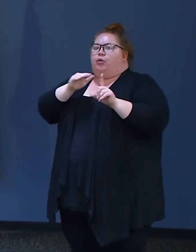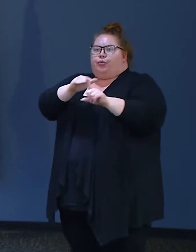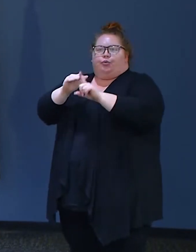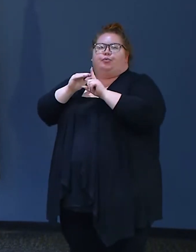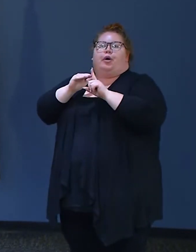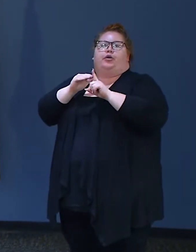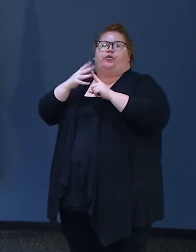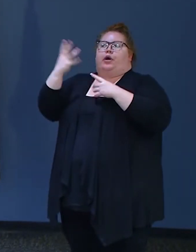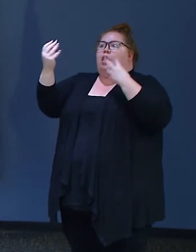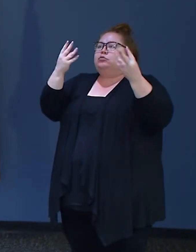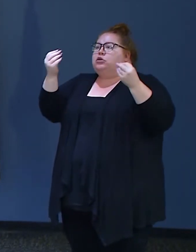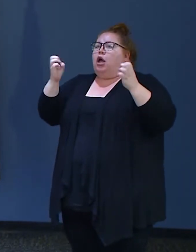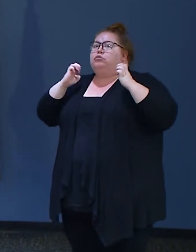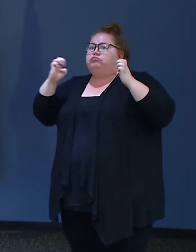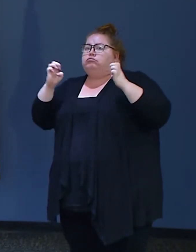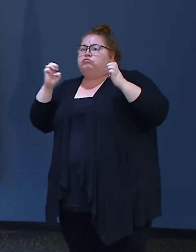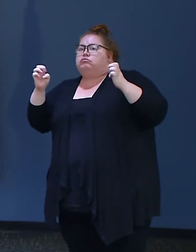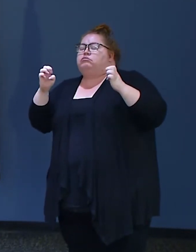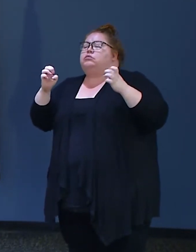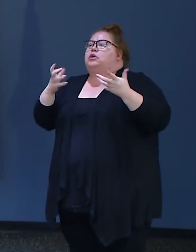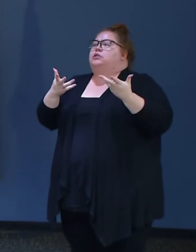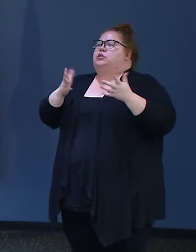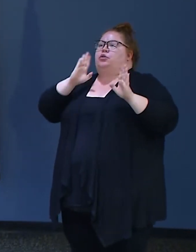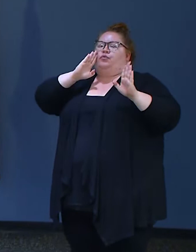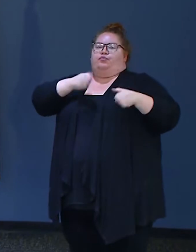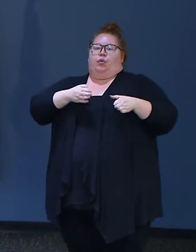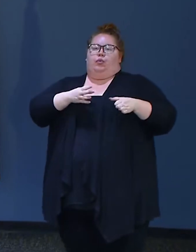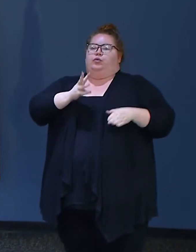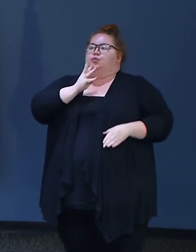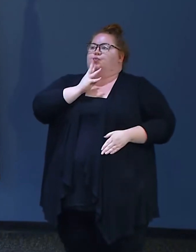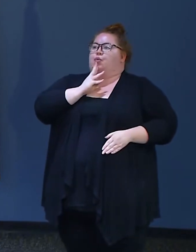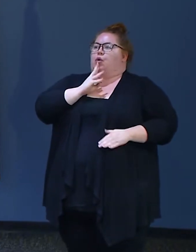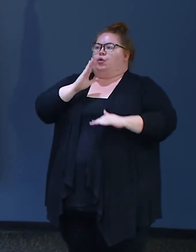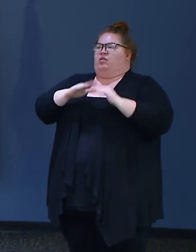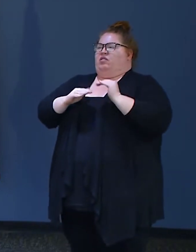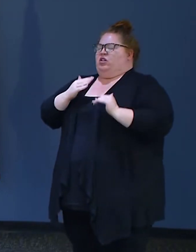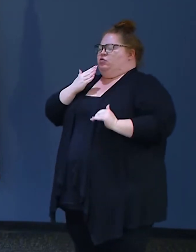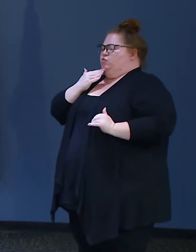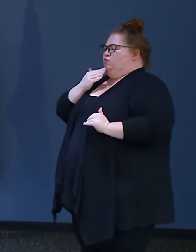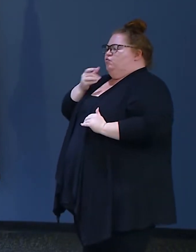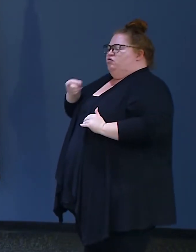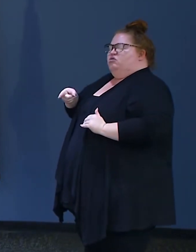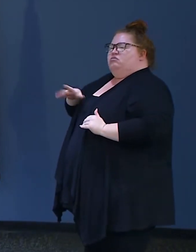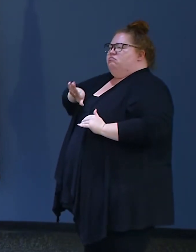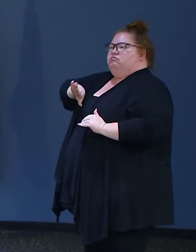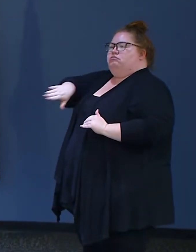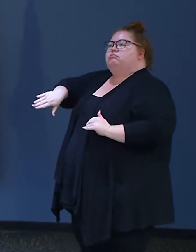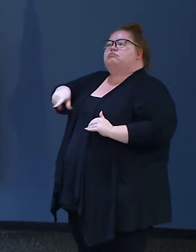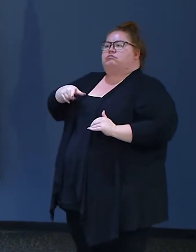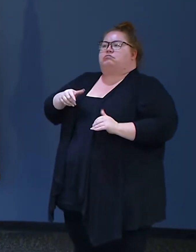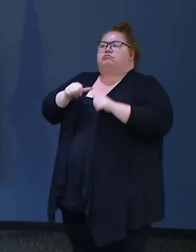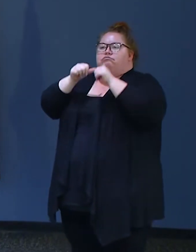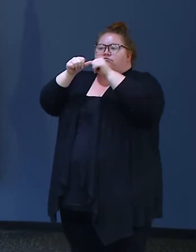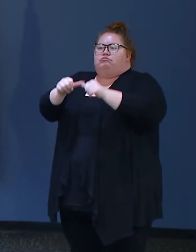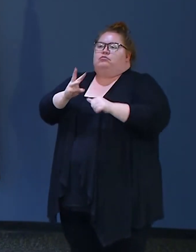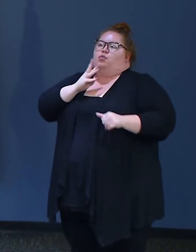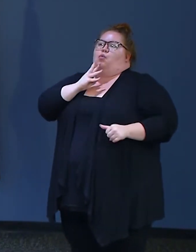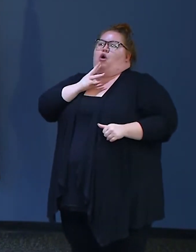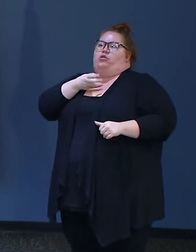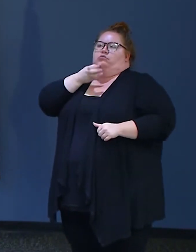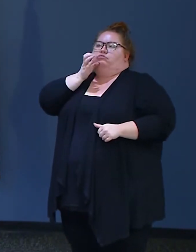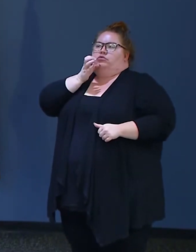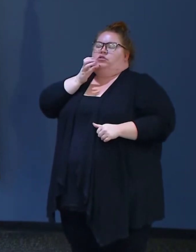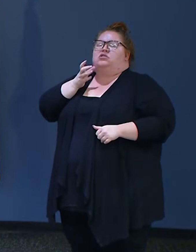and really try to focus on water rather than sugary drinks. And then finally, get enough